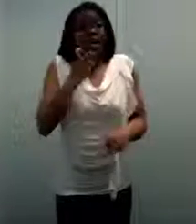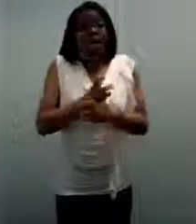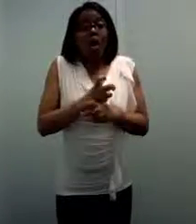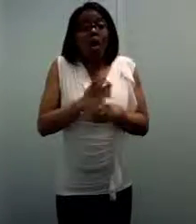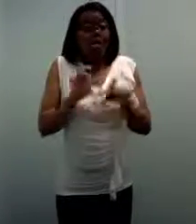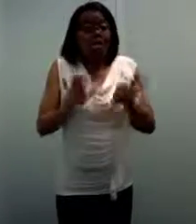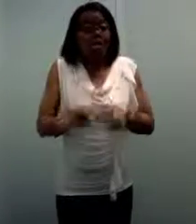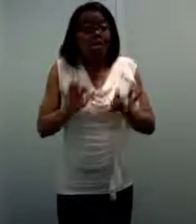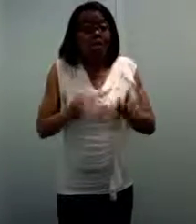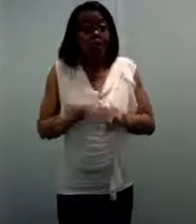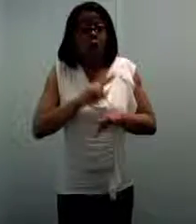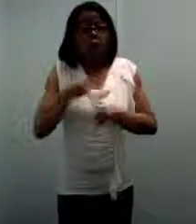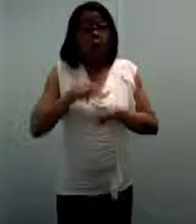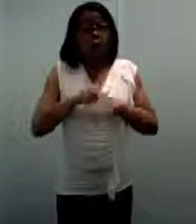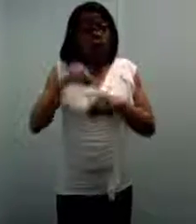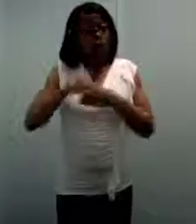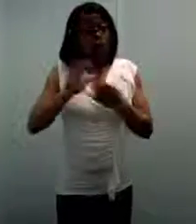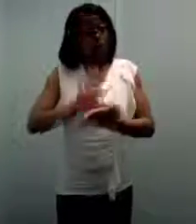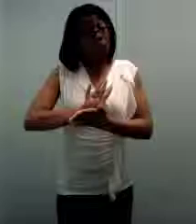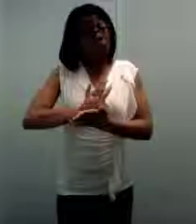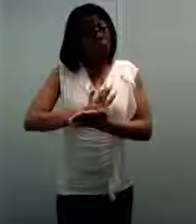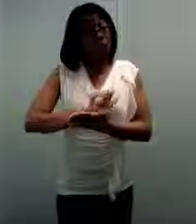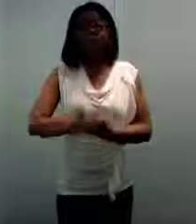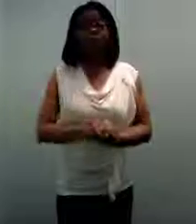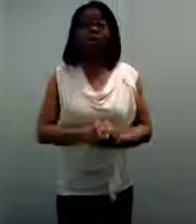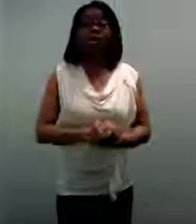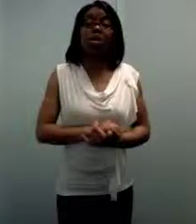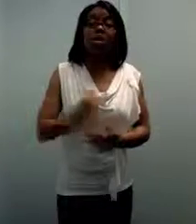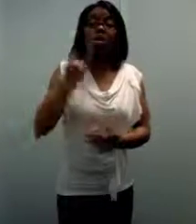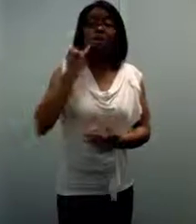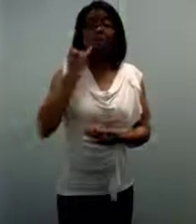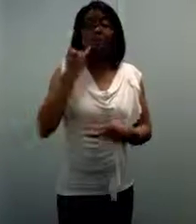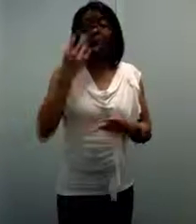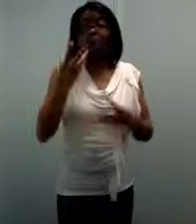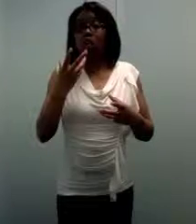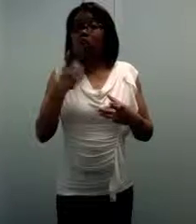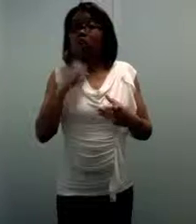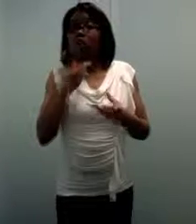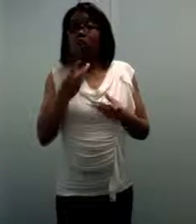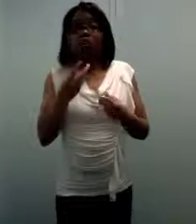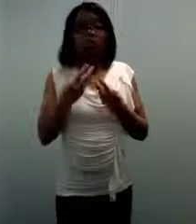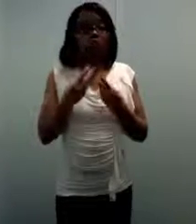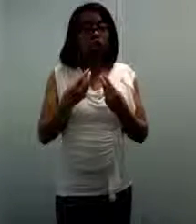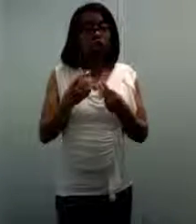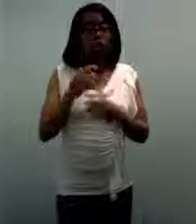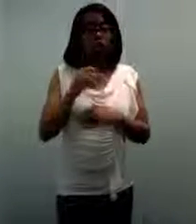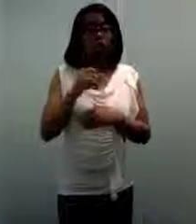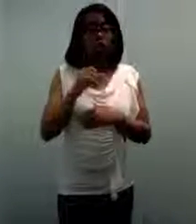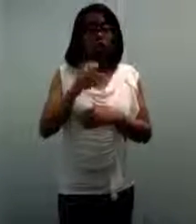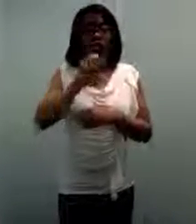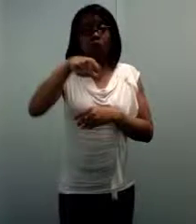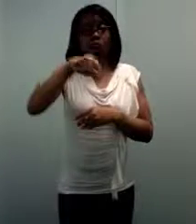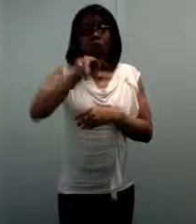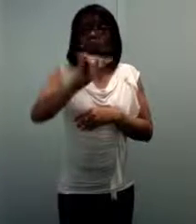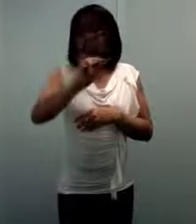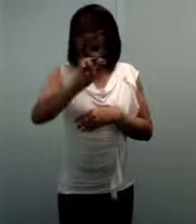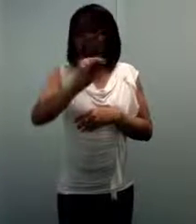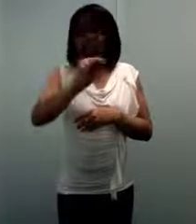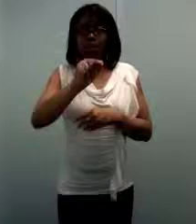See, normally in school, you do things like solve quadratic equations. But you see, when you're using a computer,